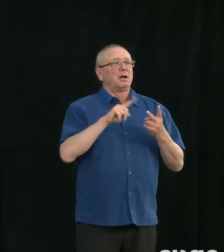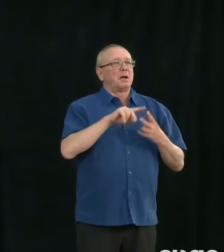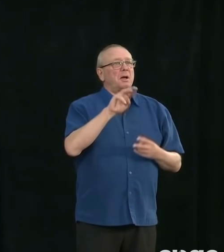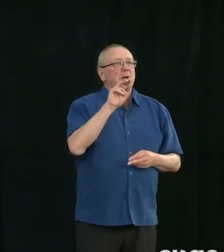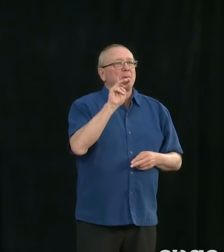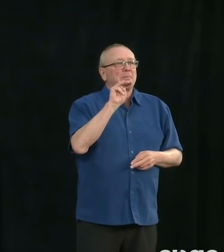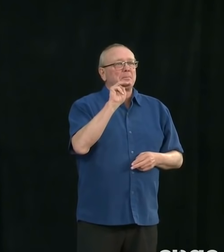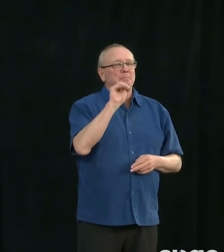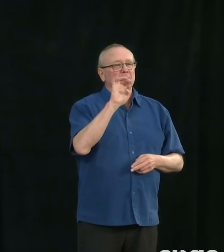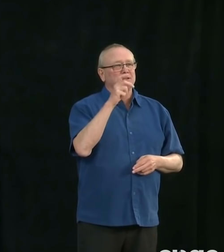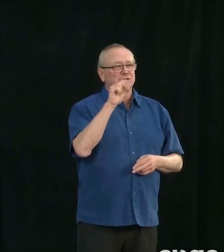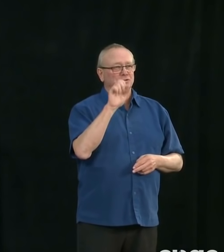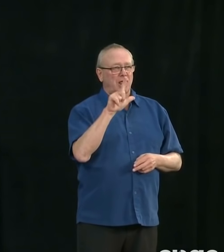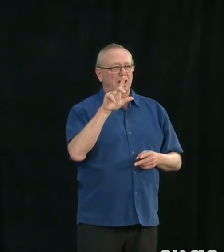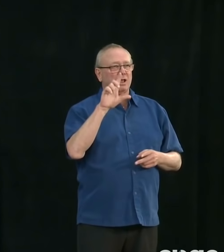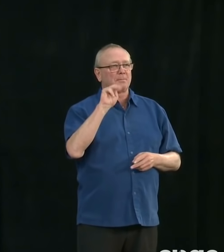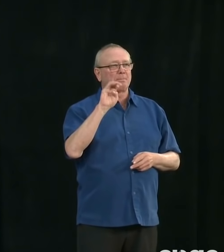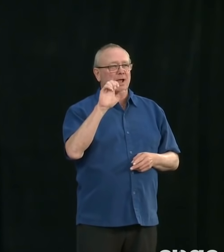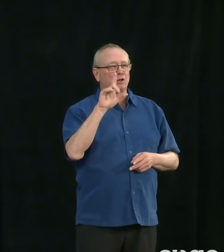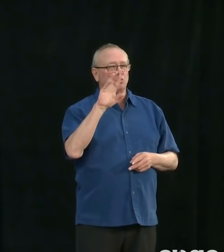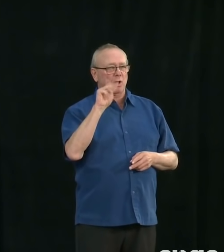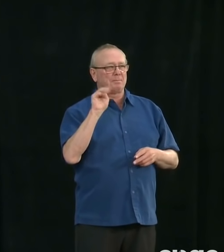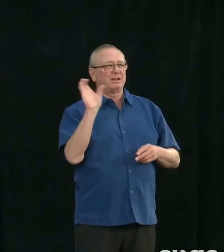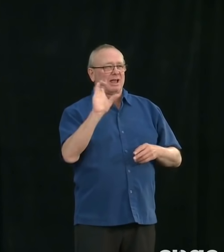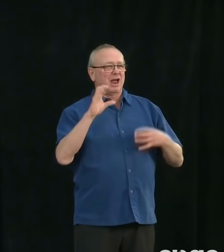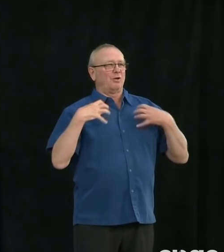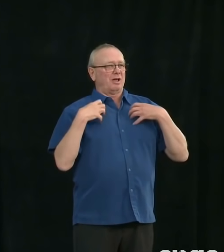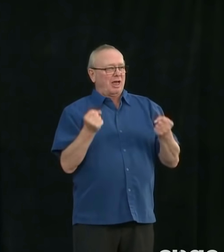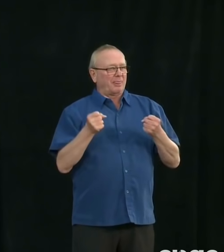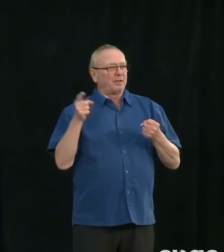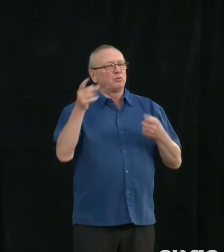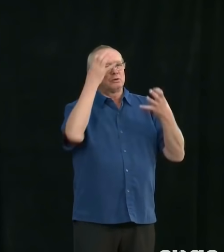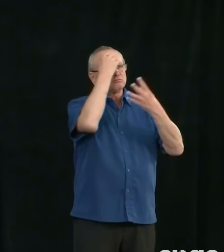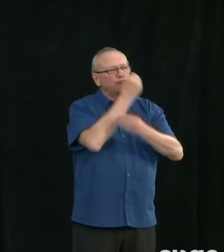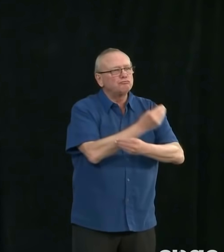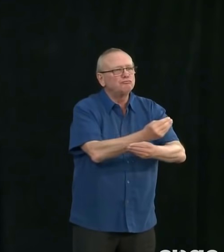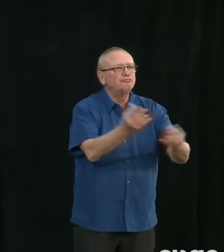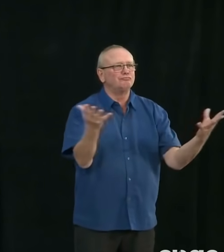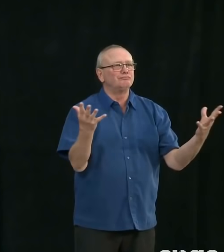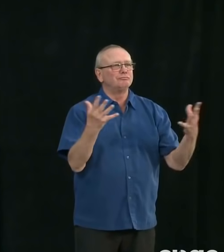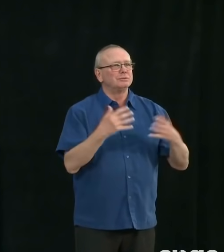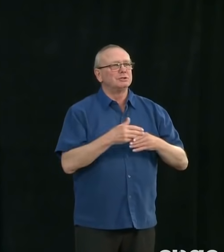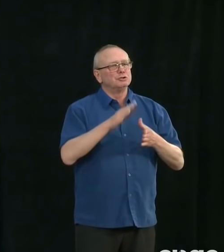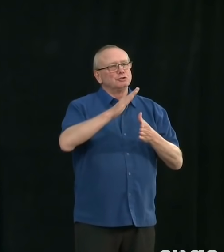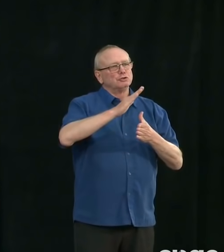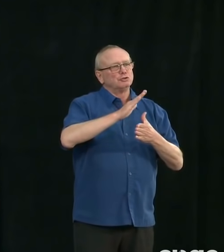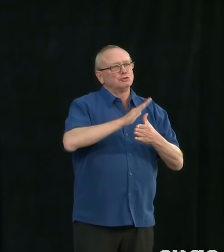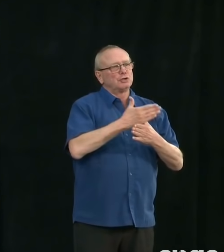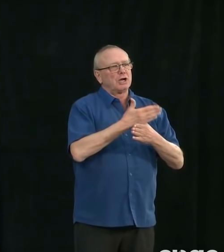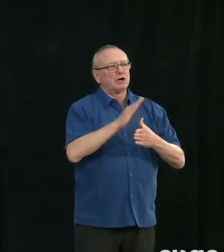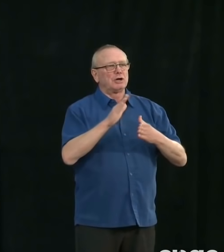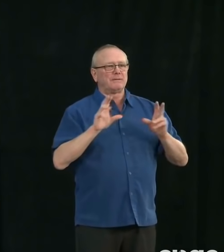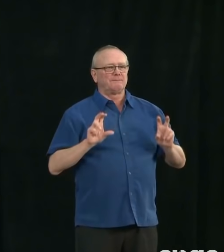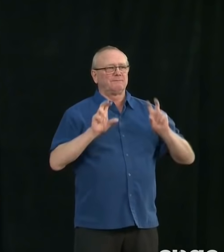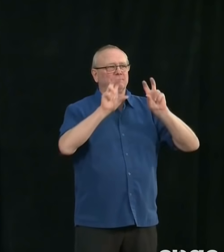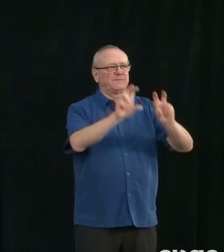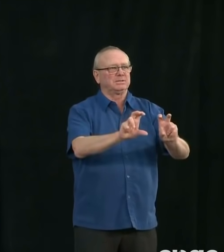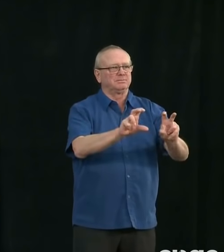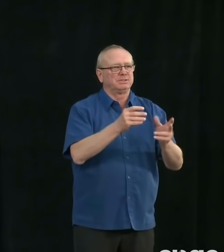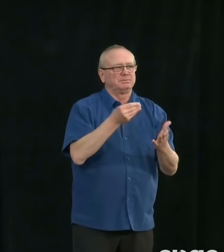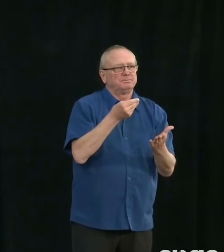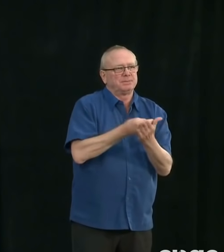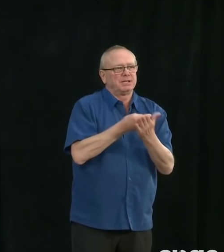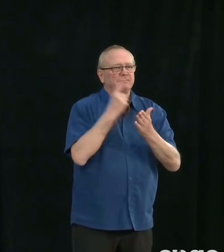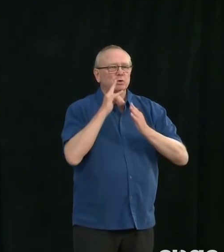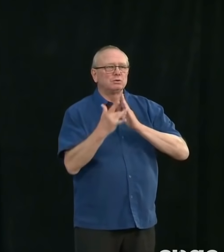me here for today's event, which is to announce a shared investment in new technology and equipment, which will more than double our